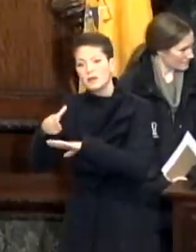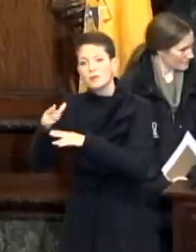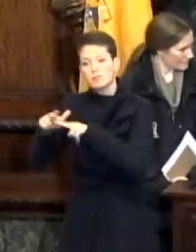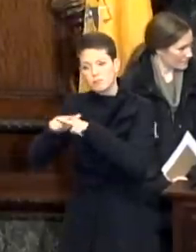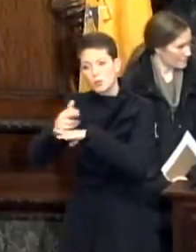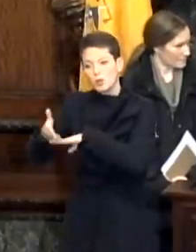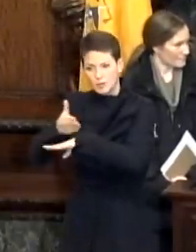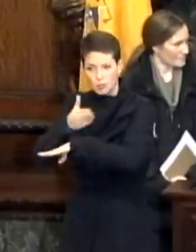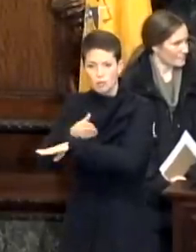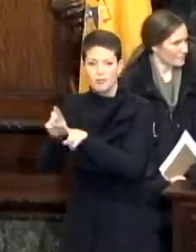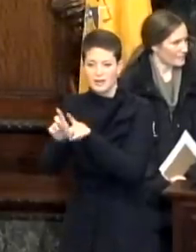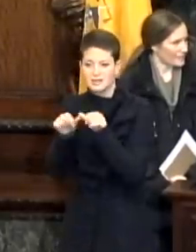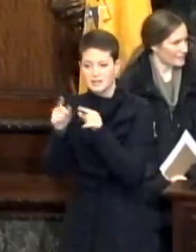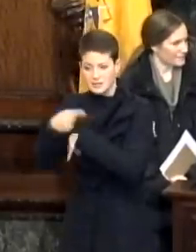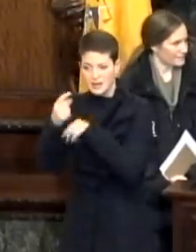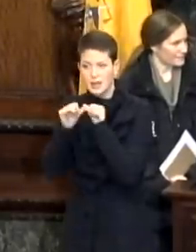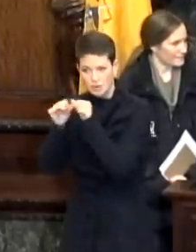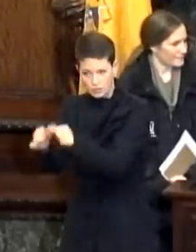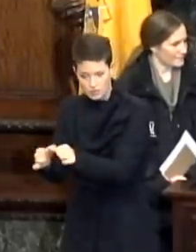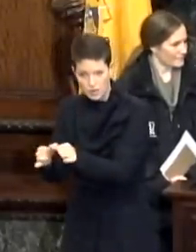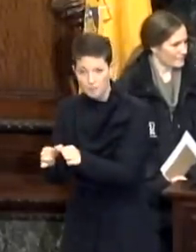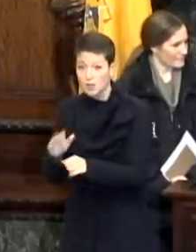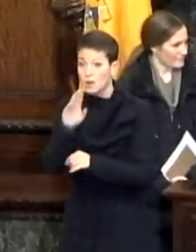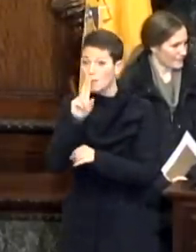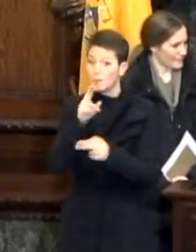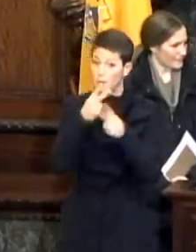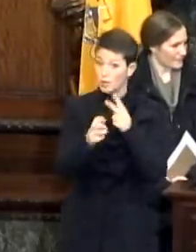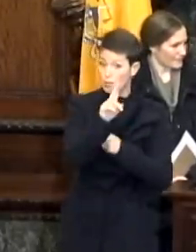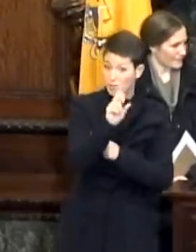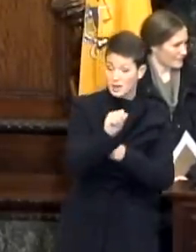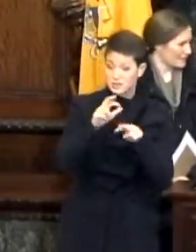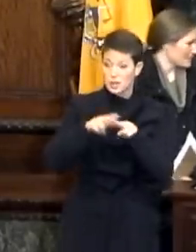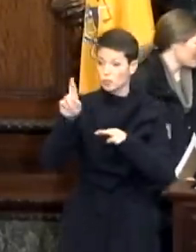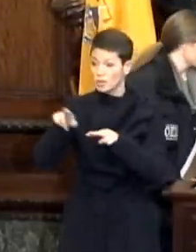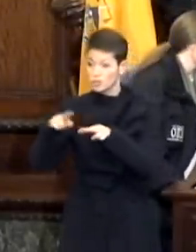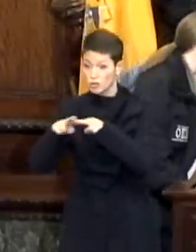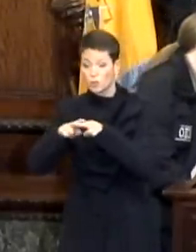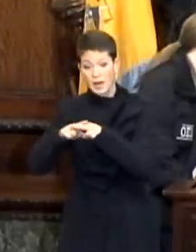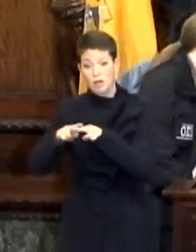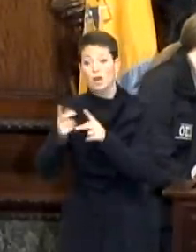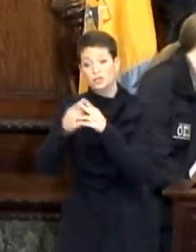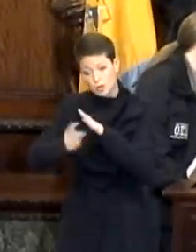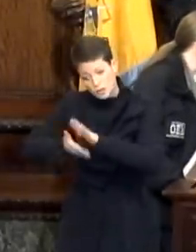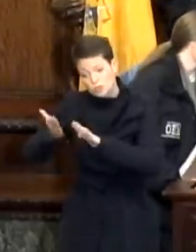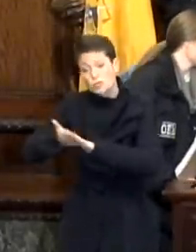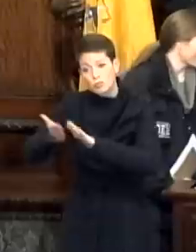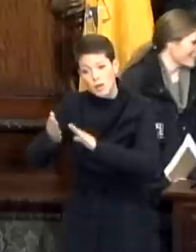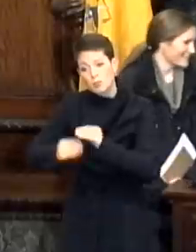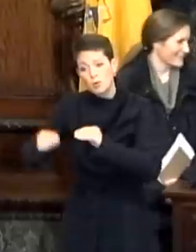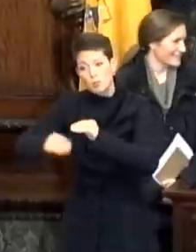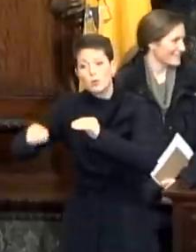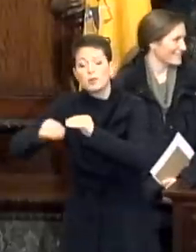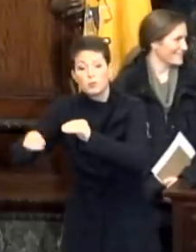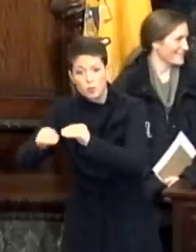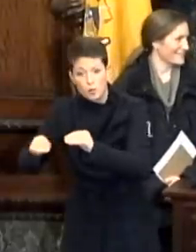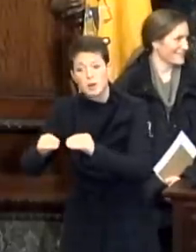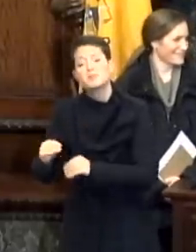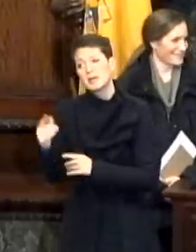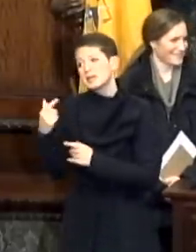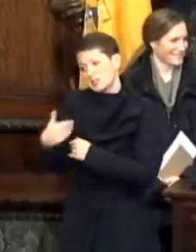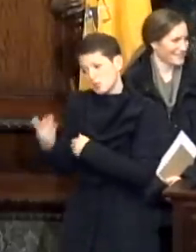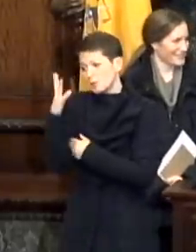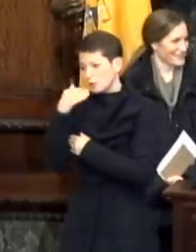the day goes on. So both our bus and our regional rail are coming back together, off to a pretty good start, but will